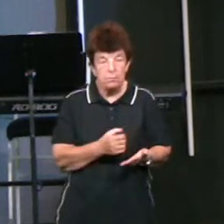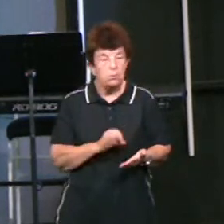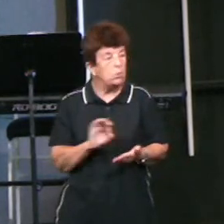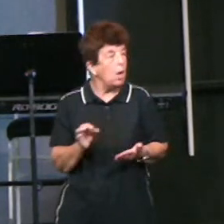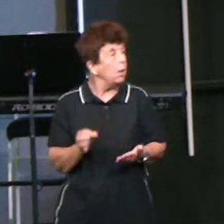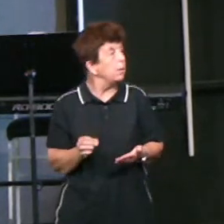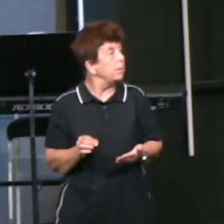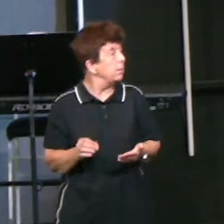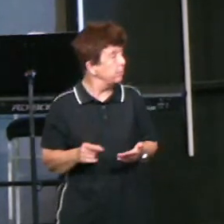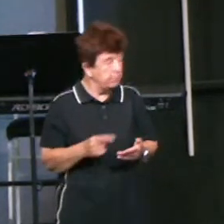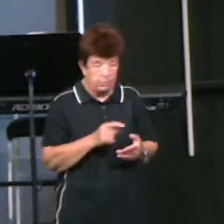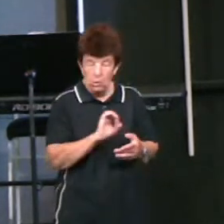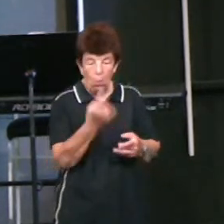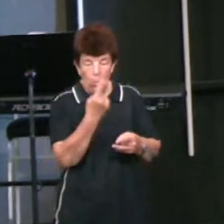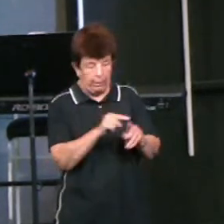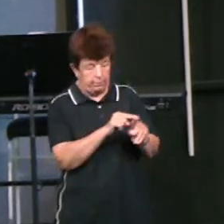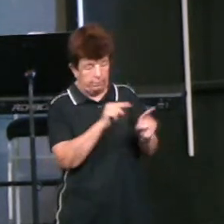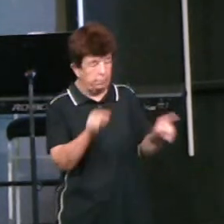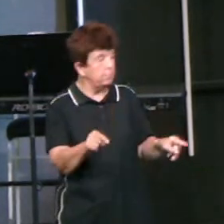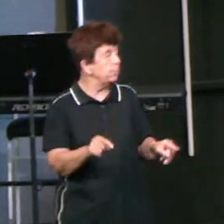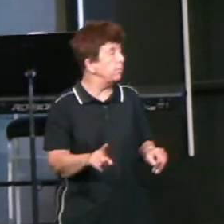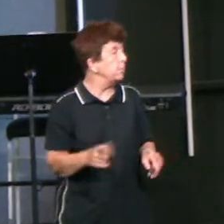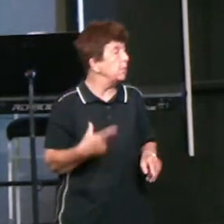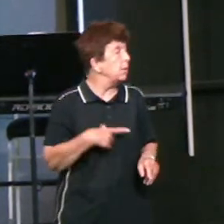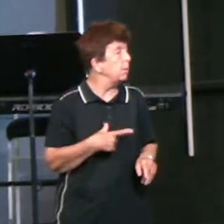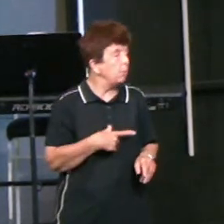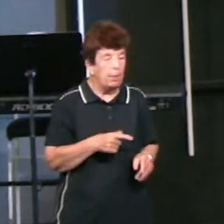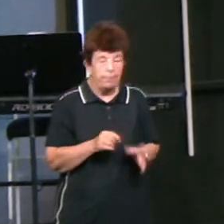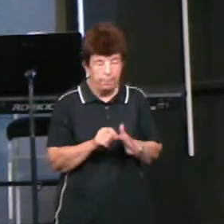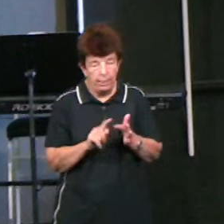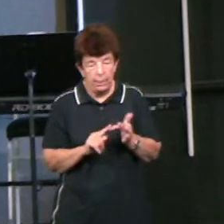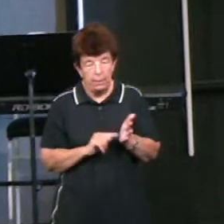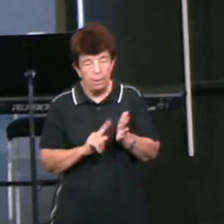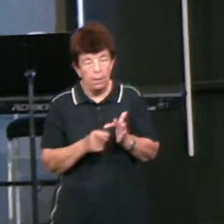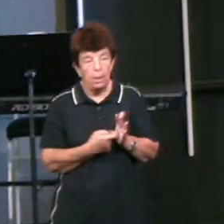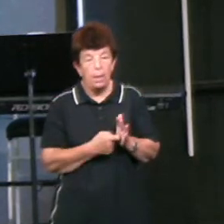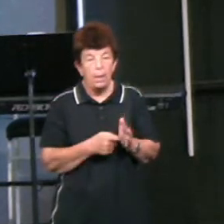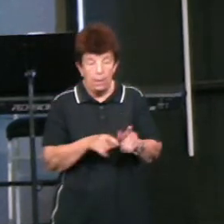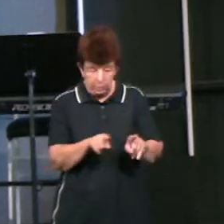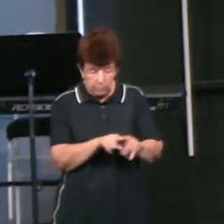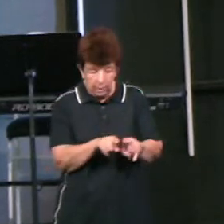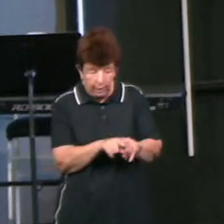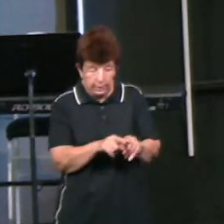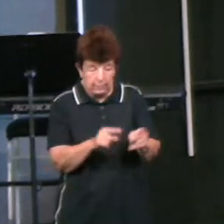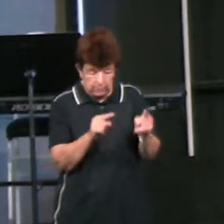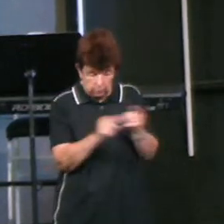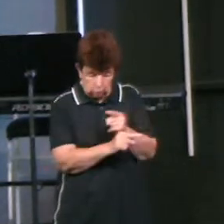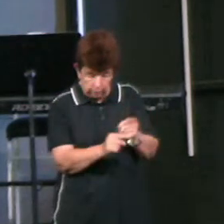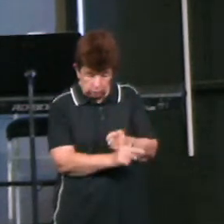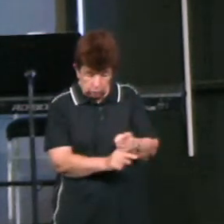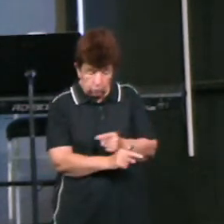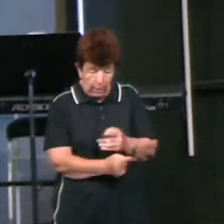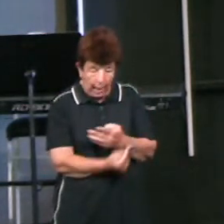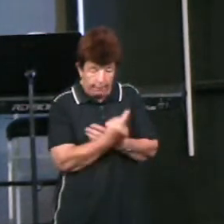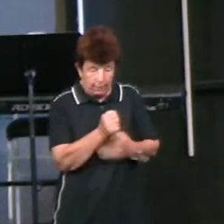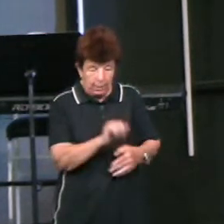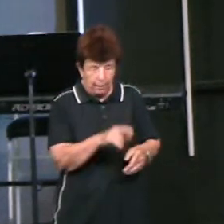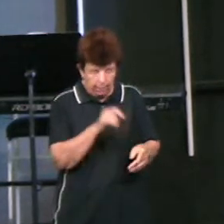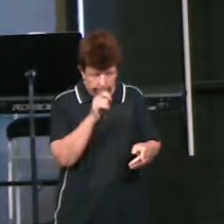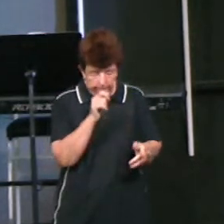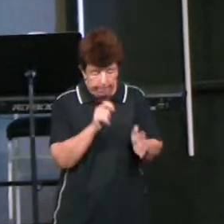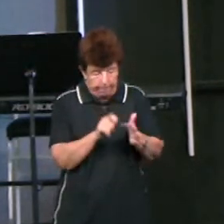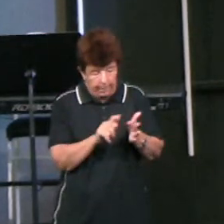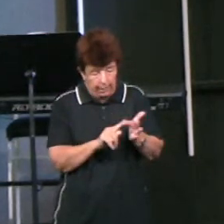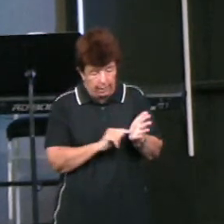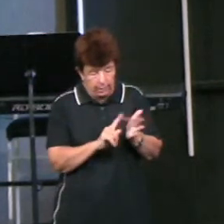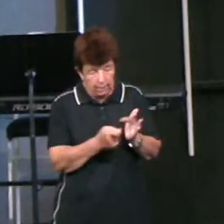just a statement that they made, but while Peter was saying these things, this inward change had happened, this decision had been made, and Peter saw